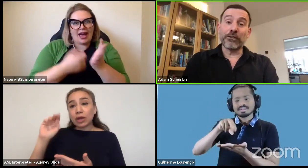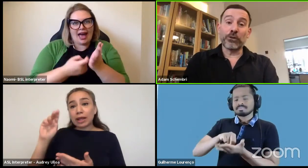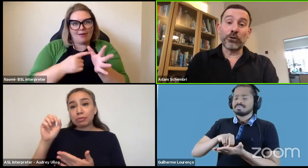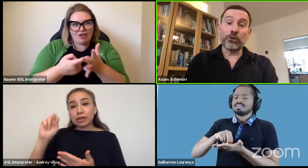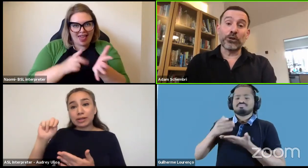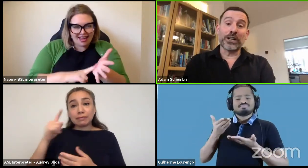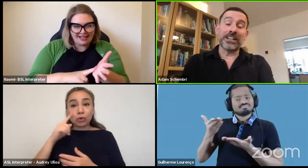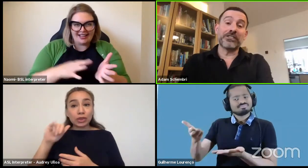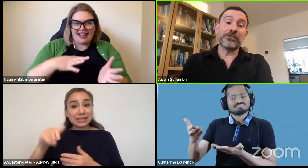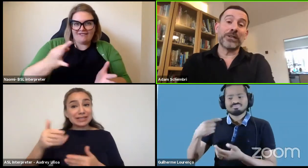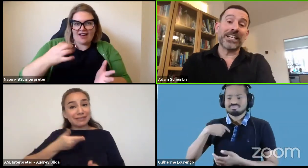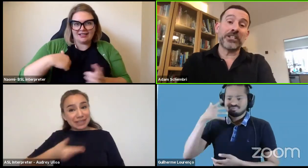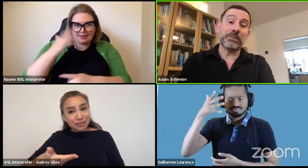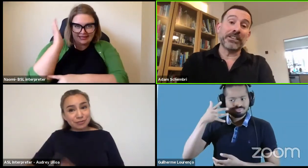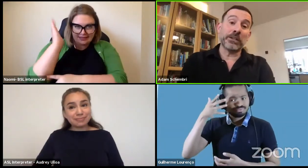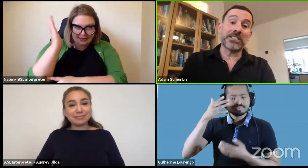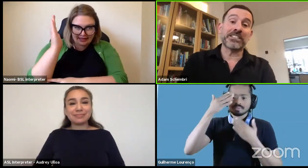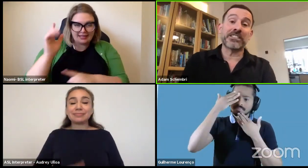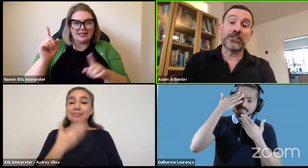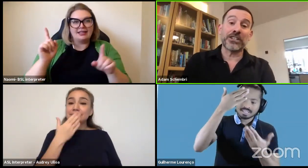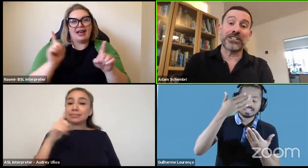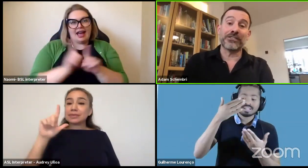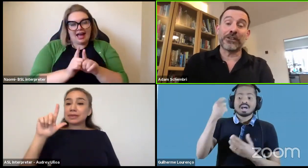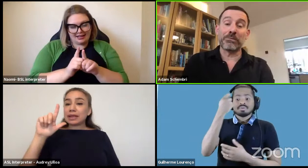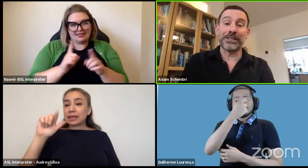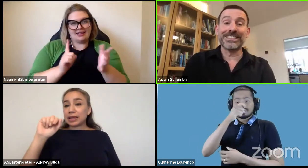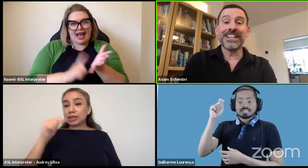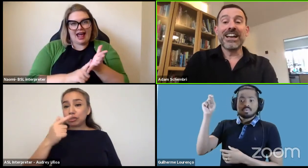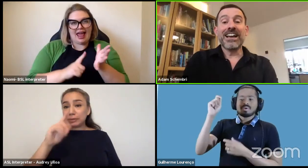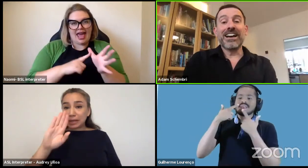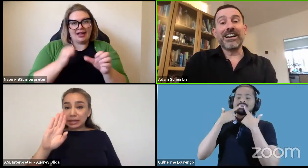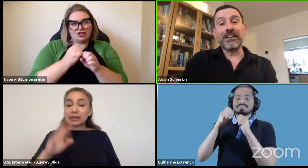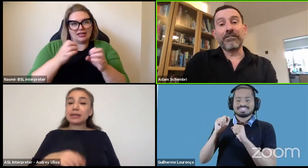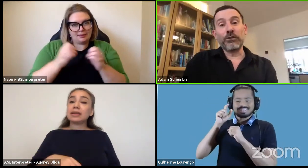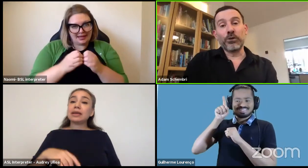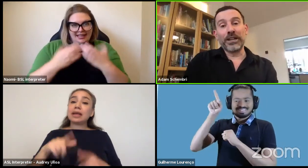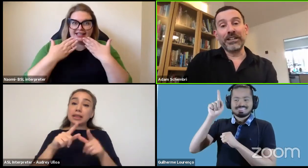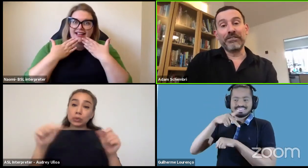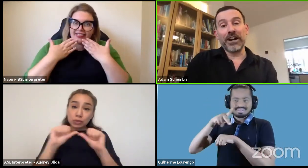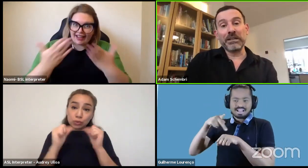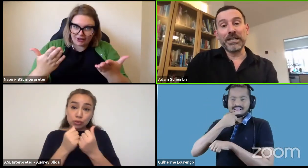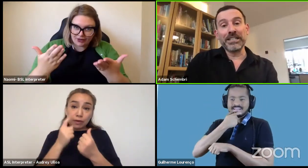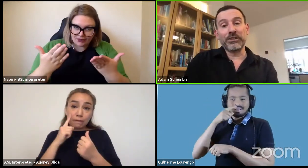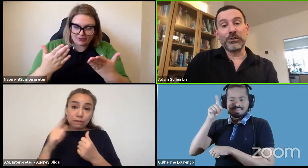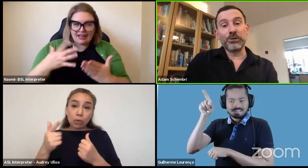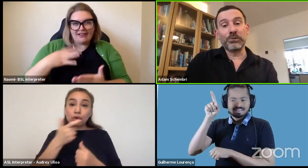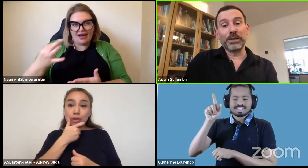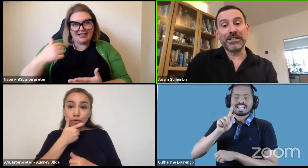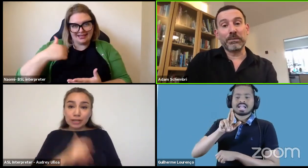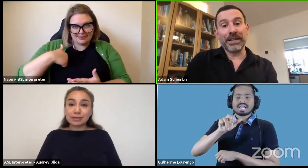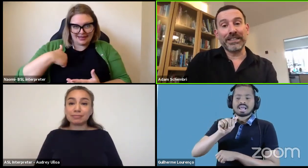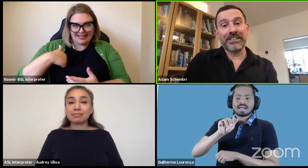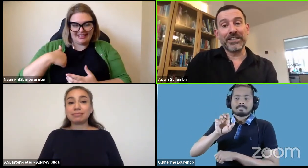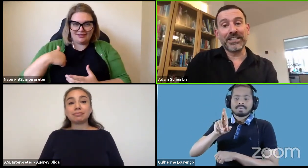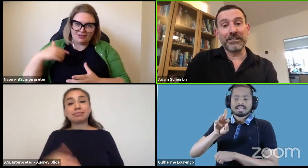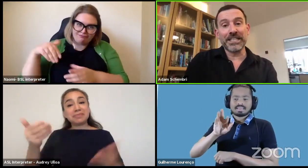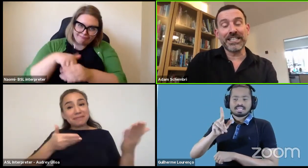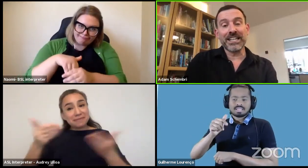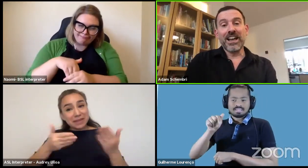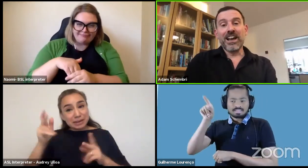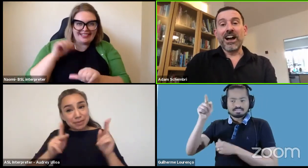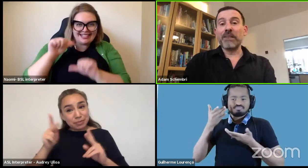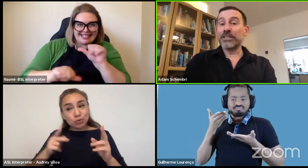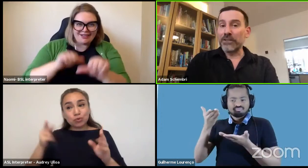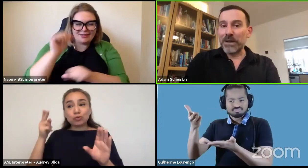also to LAGB, the Linguistics Association of Great Britain, for inviting me to participate in this